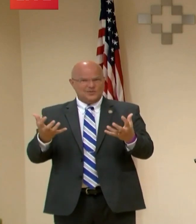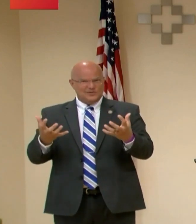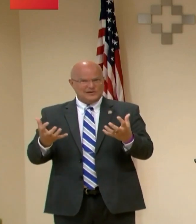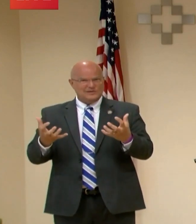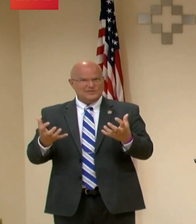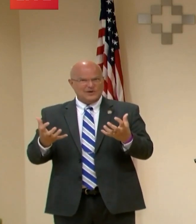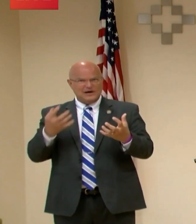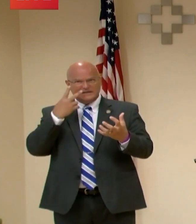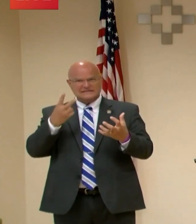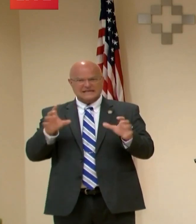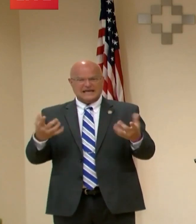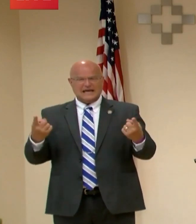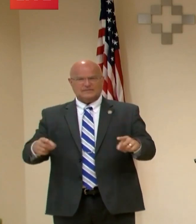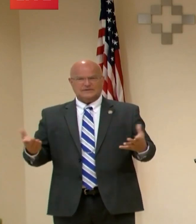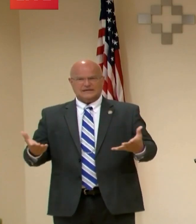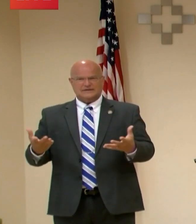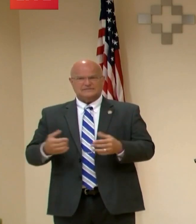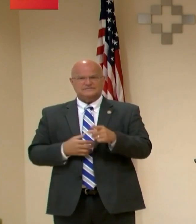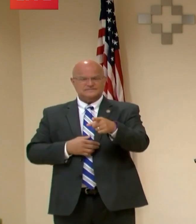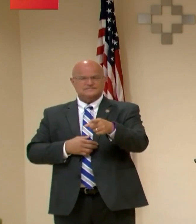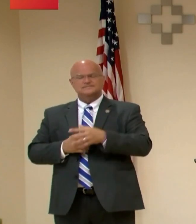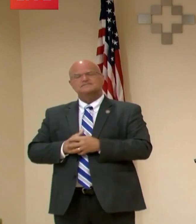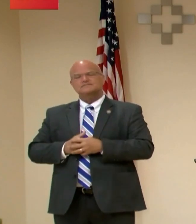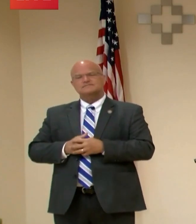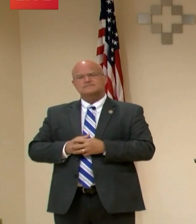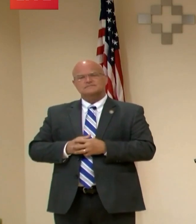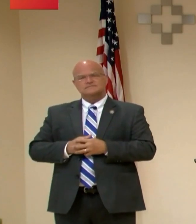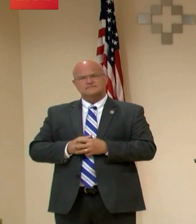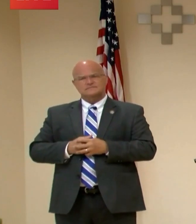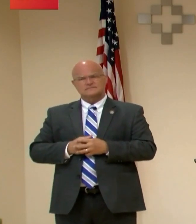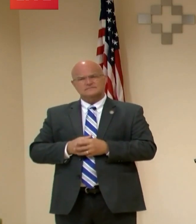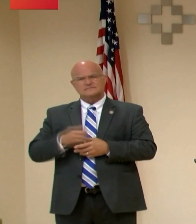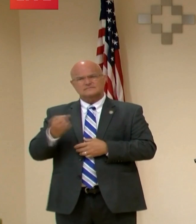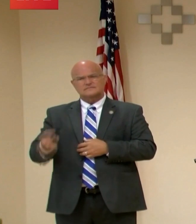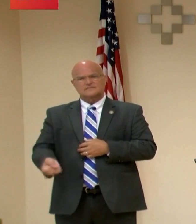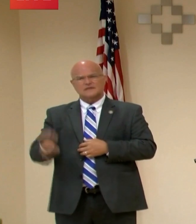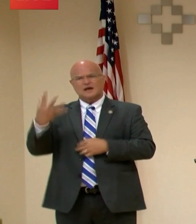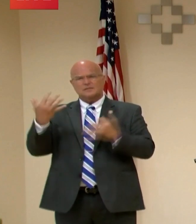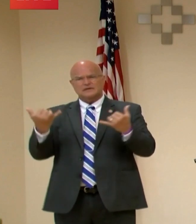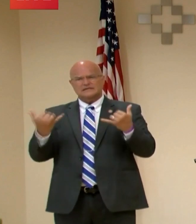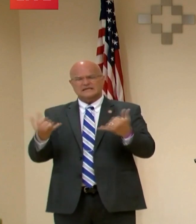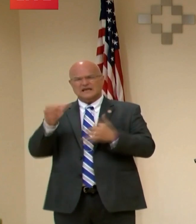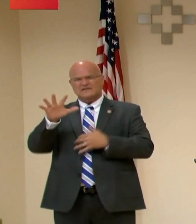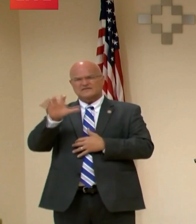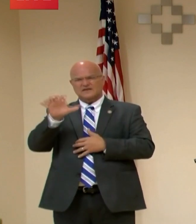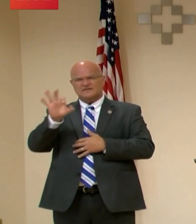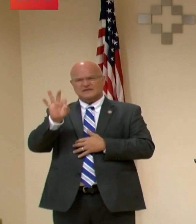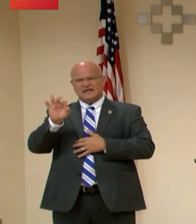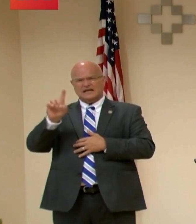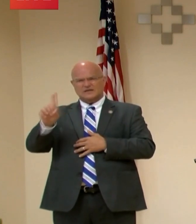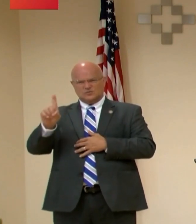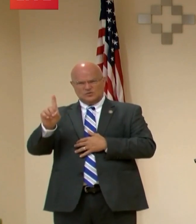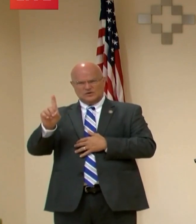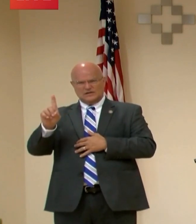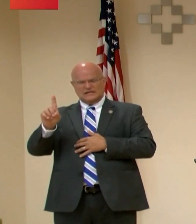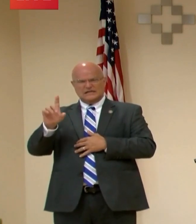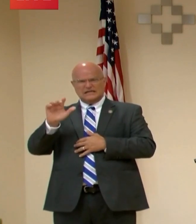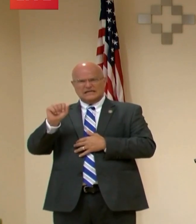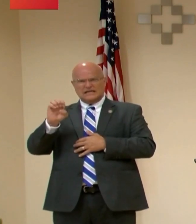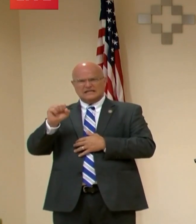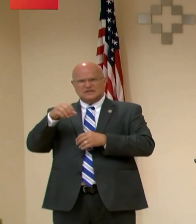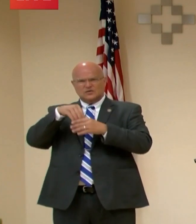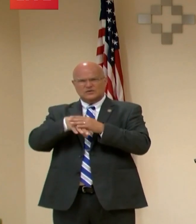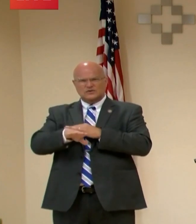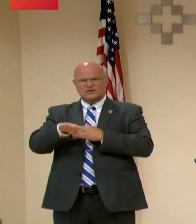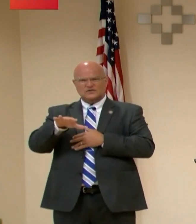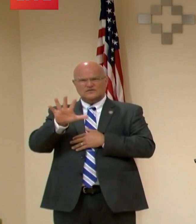to see done. Yes? How many of today's 591 announced new cases went